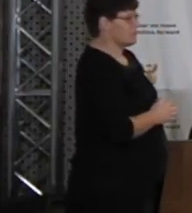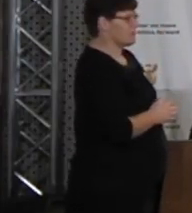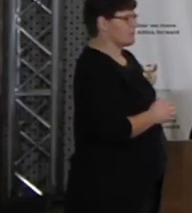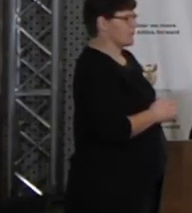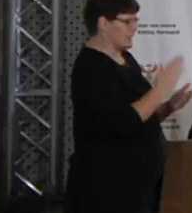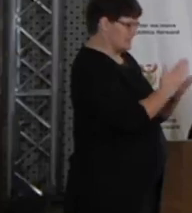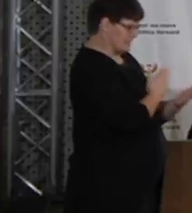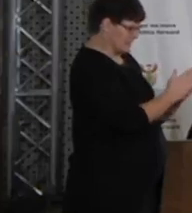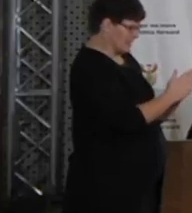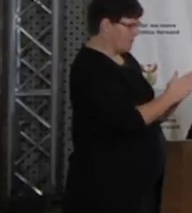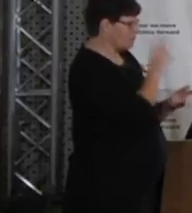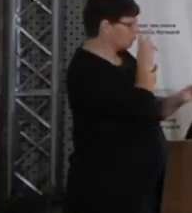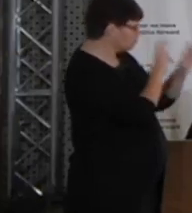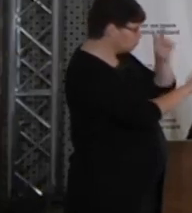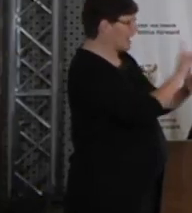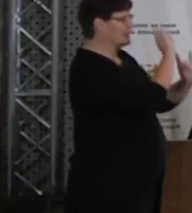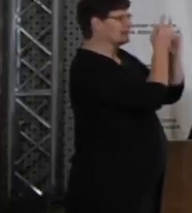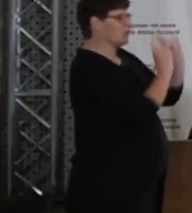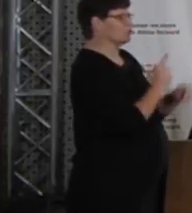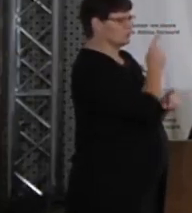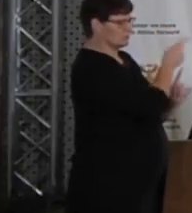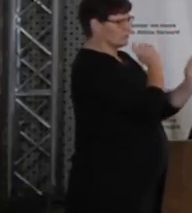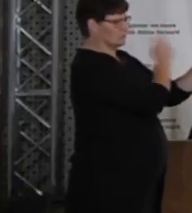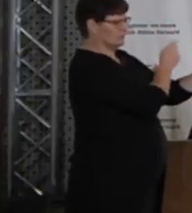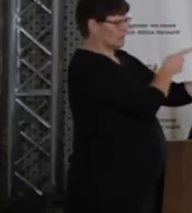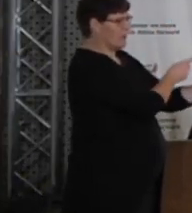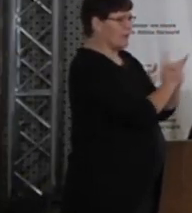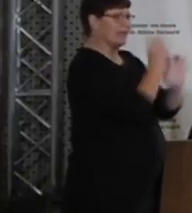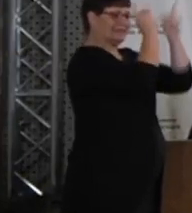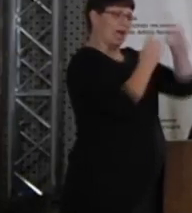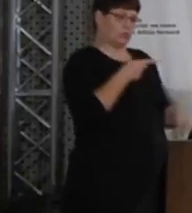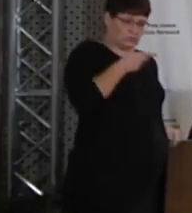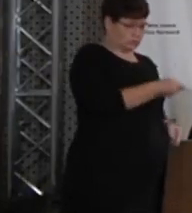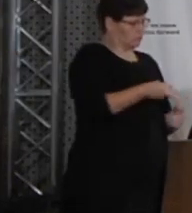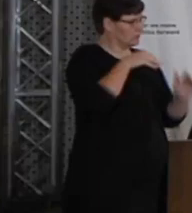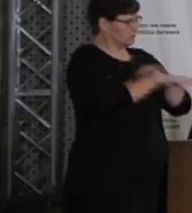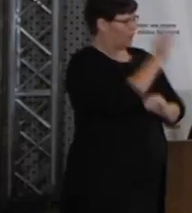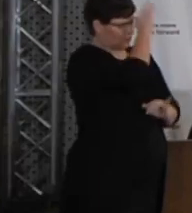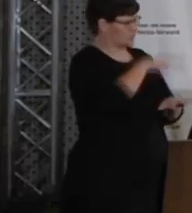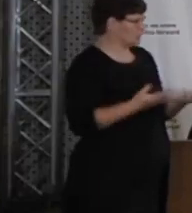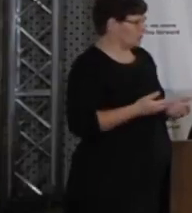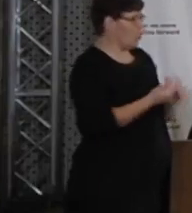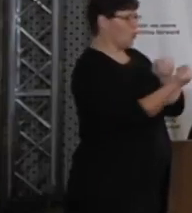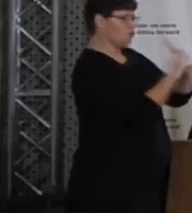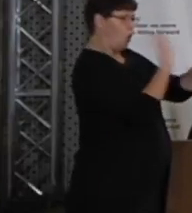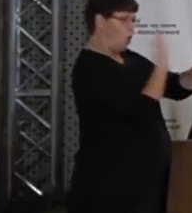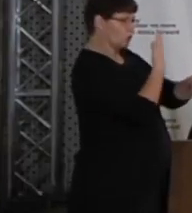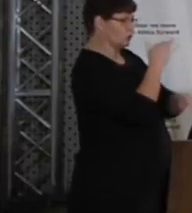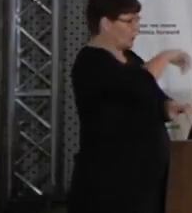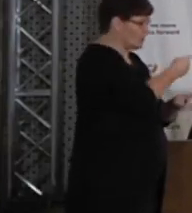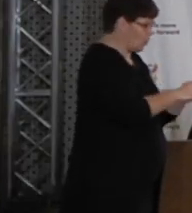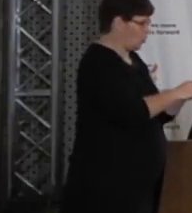there has been some police visibility in townships, but we have not seen police presence in suburbs. In major roads in Johannesburg and even on the